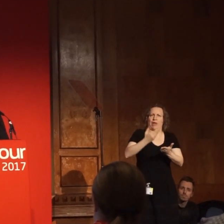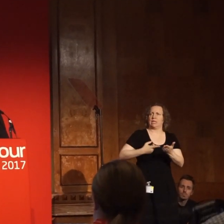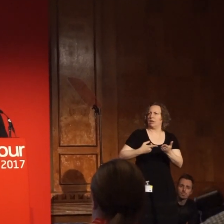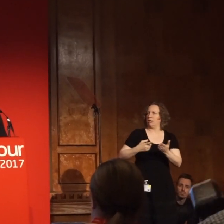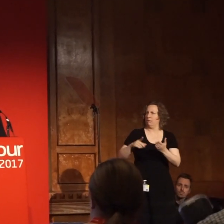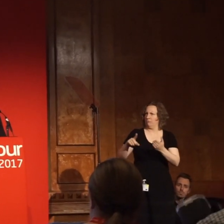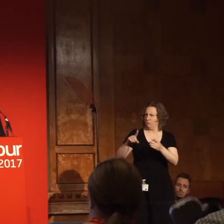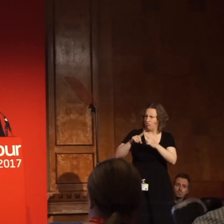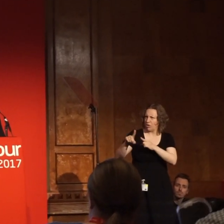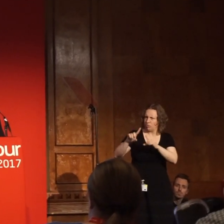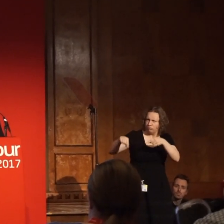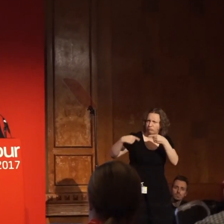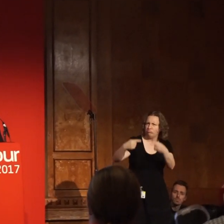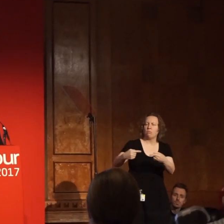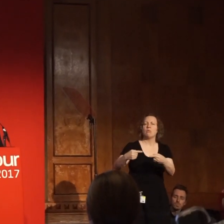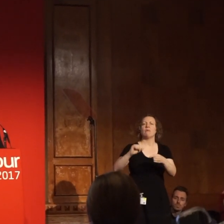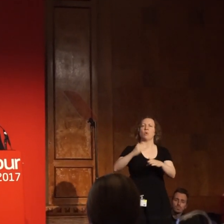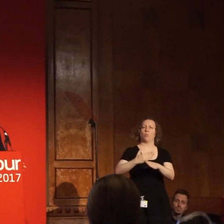what you do.